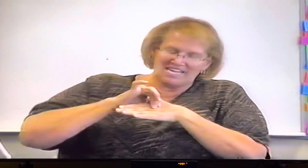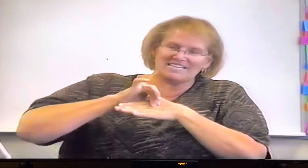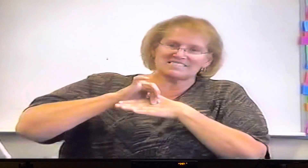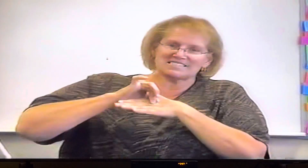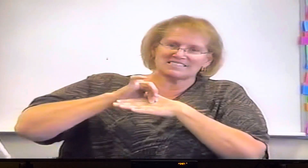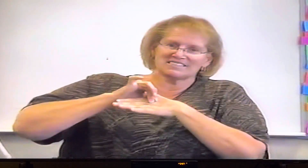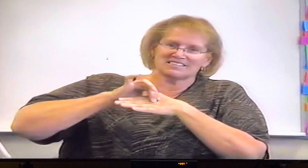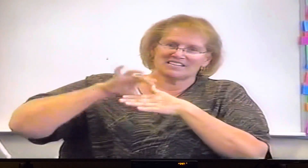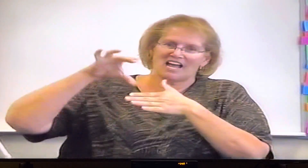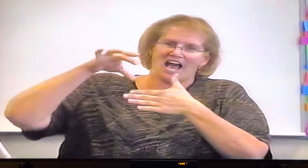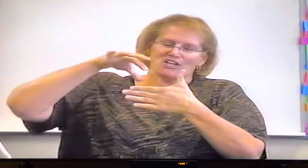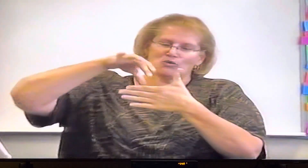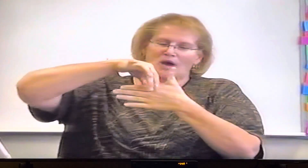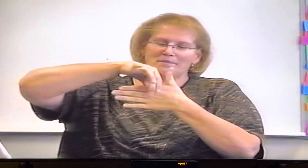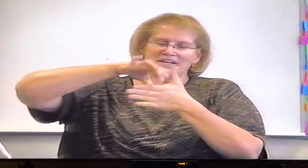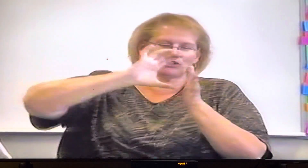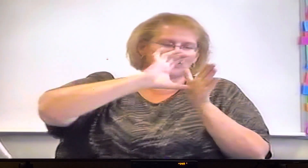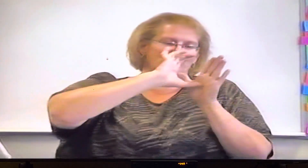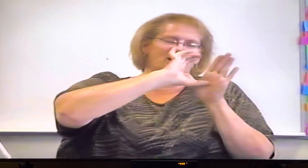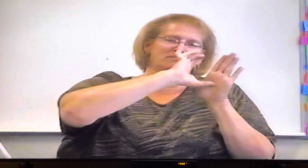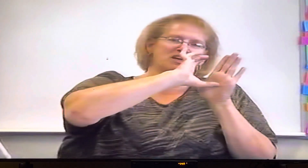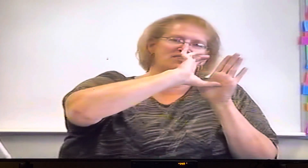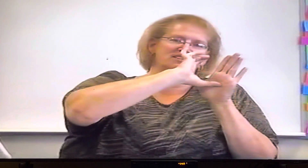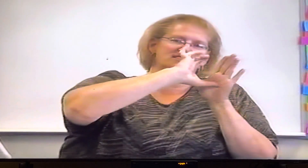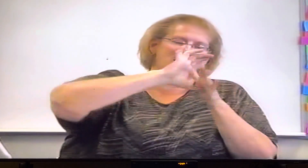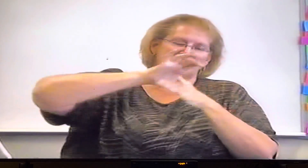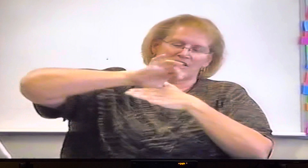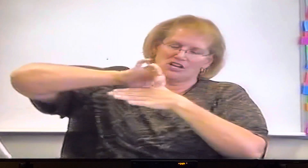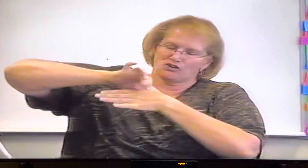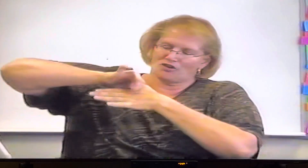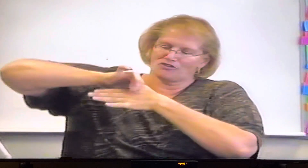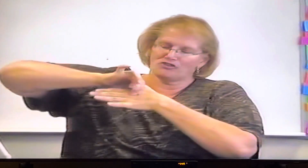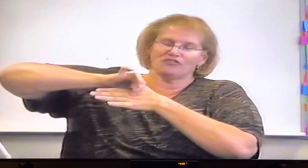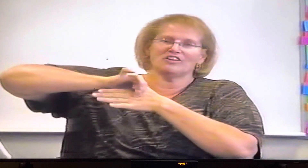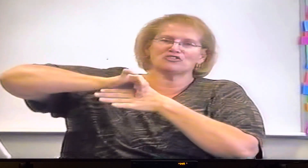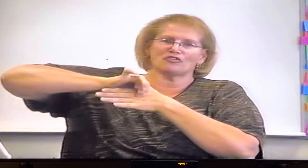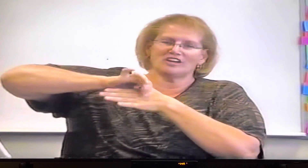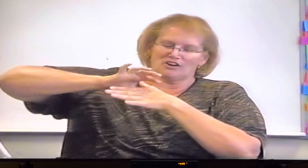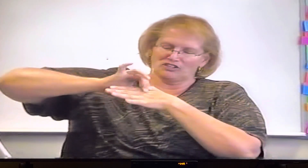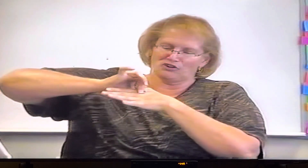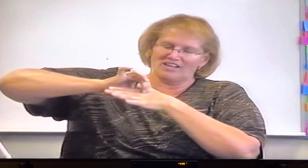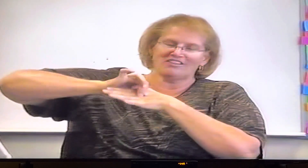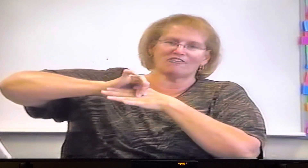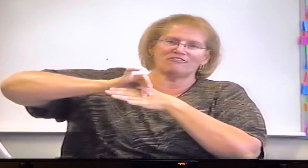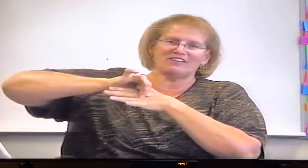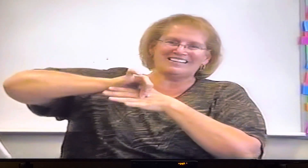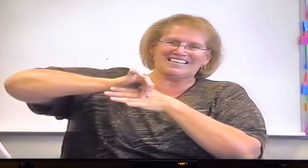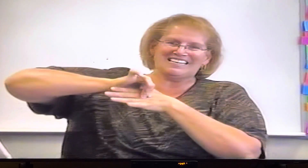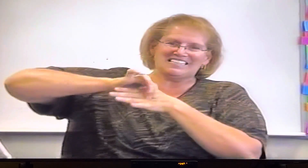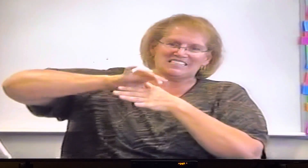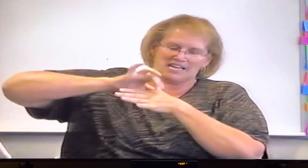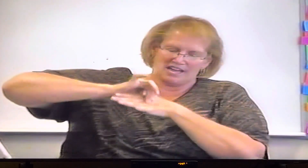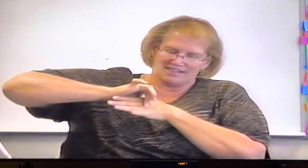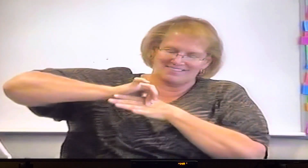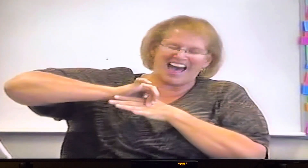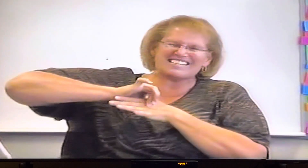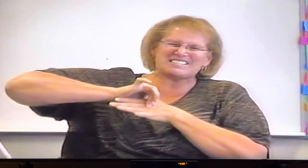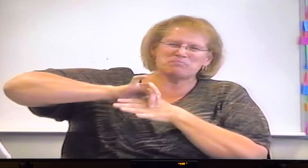Meat. And you want to make sure your thumb's on this side, your other two fingers over here, and you're in there feeling it. That's